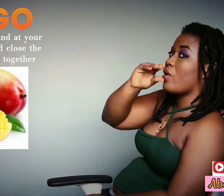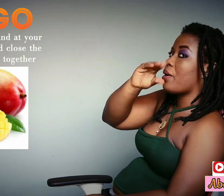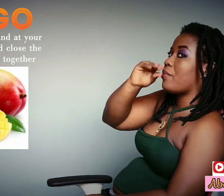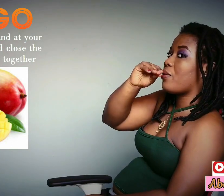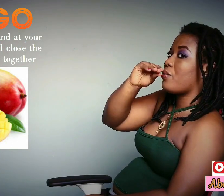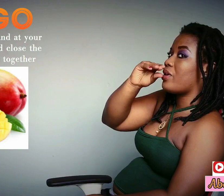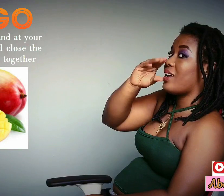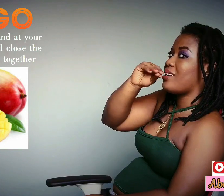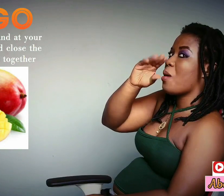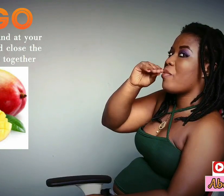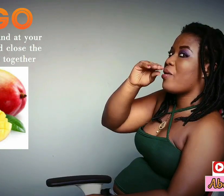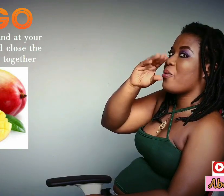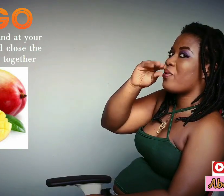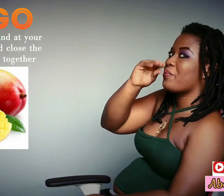no mango yeah mango